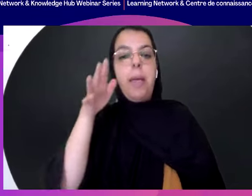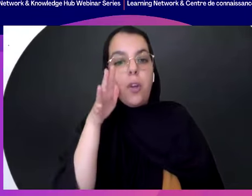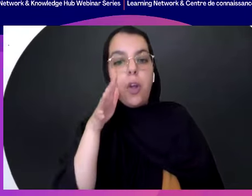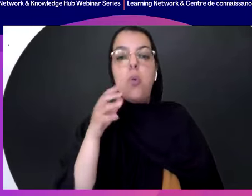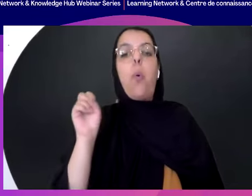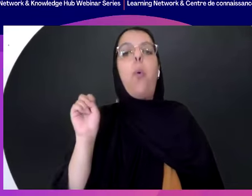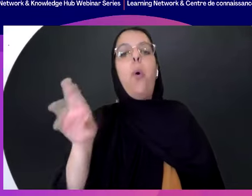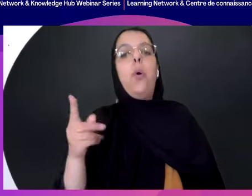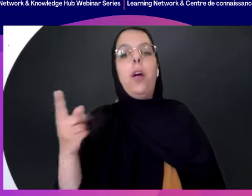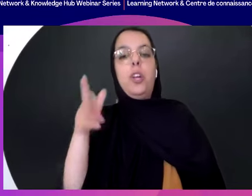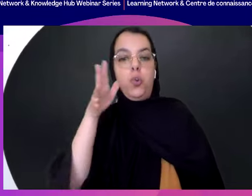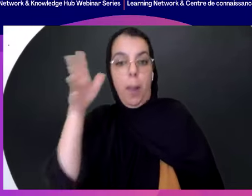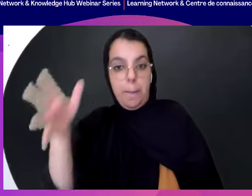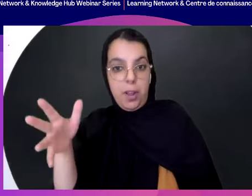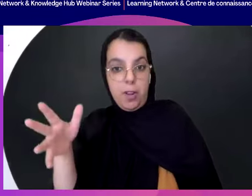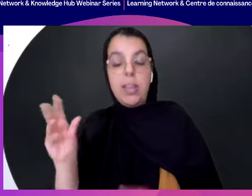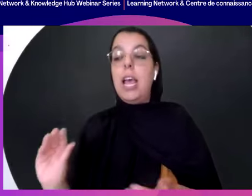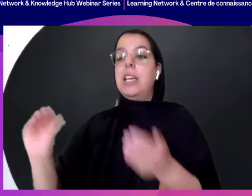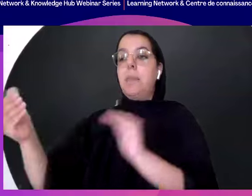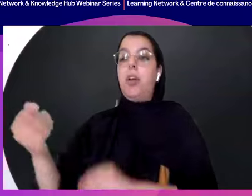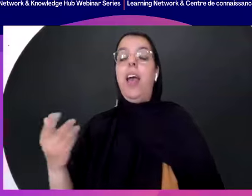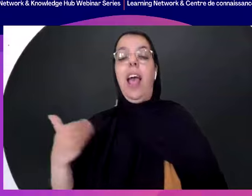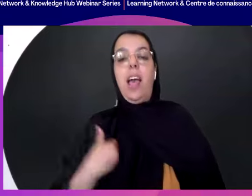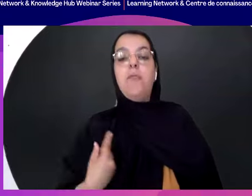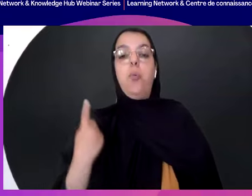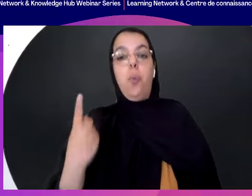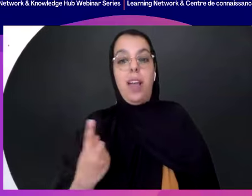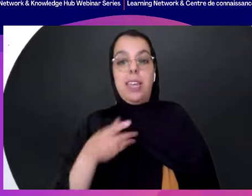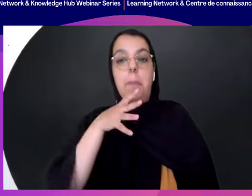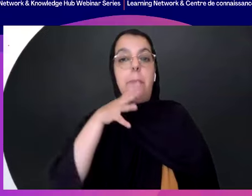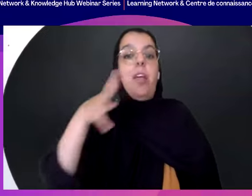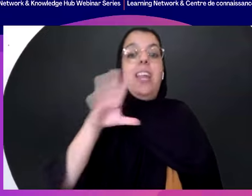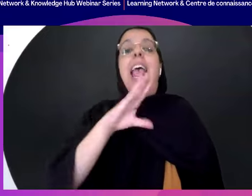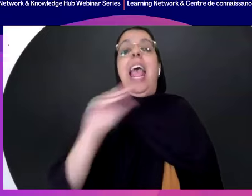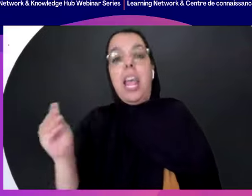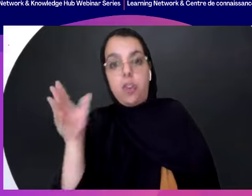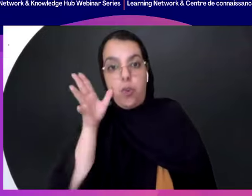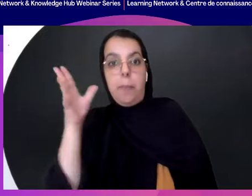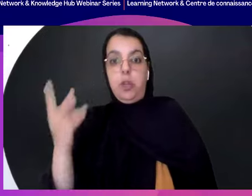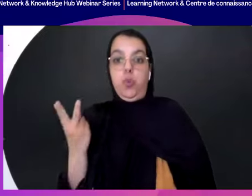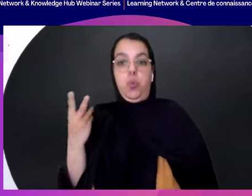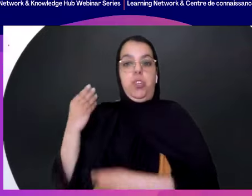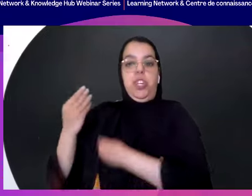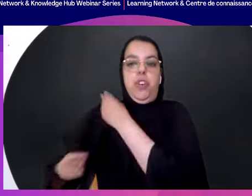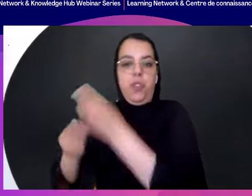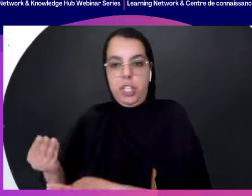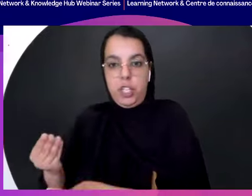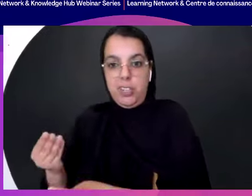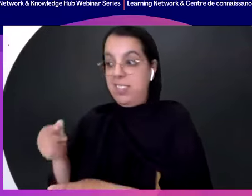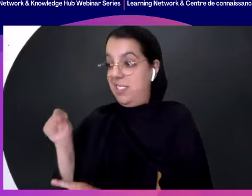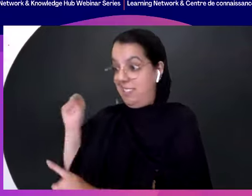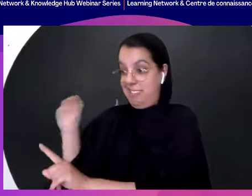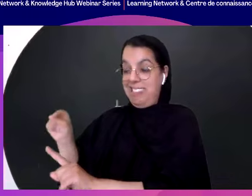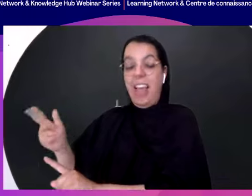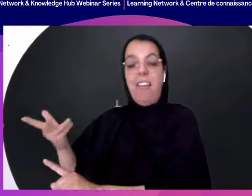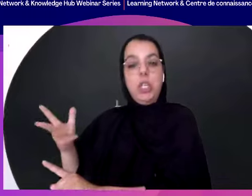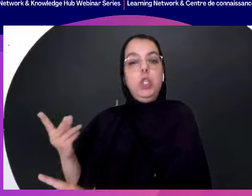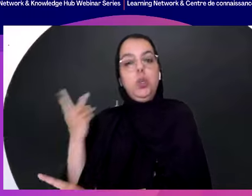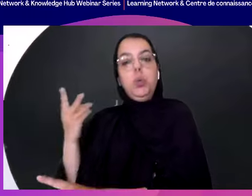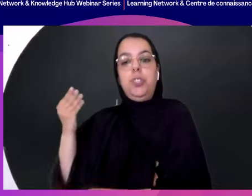And we found that those with those 2 previous generations were at the highest risk And we thought that this might suggest that